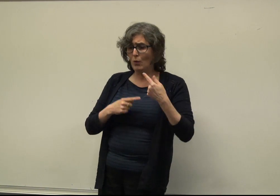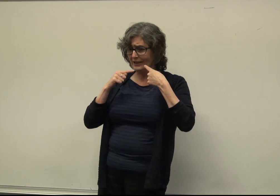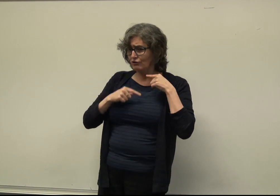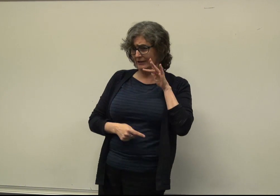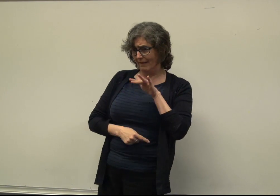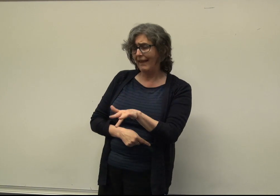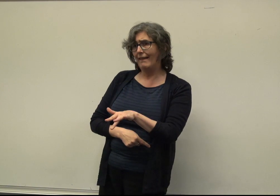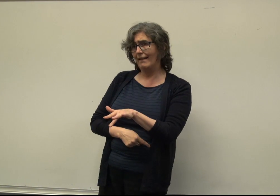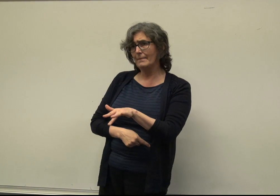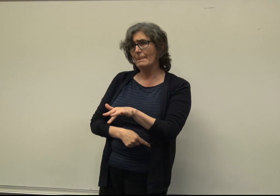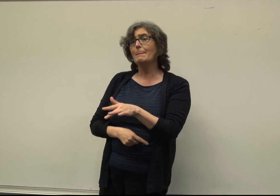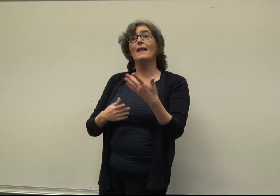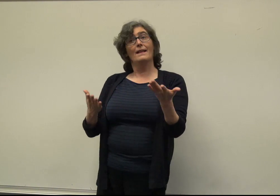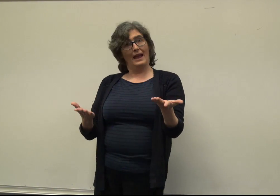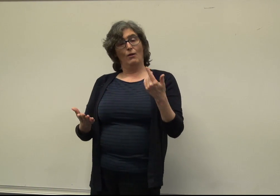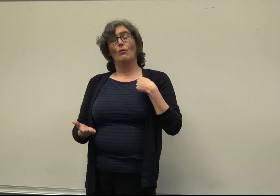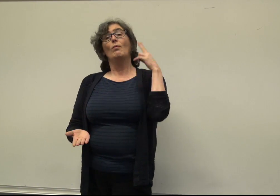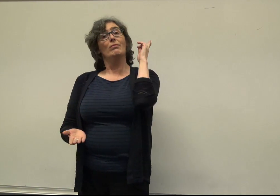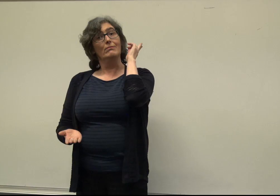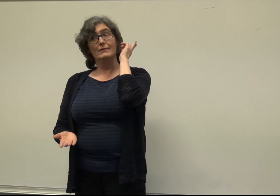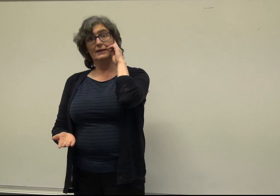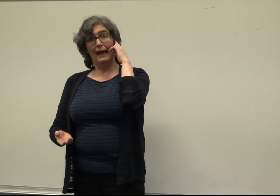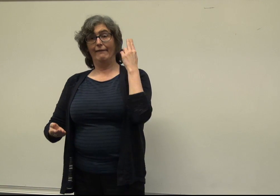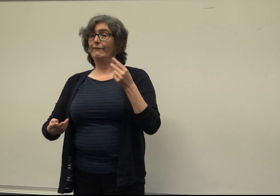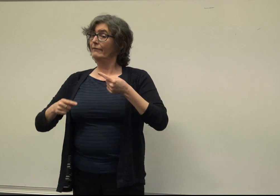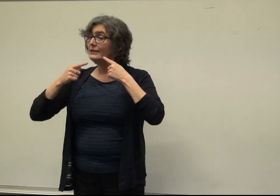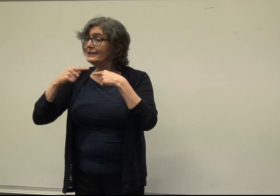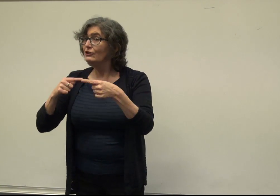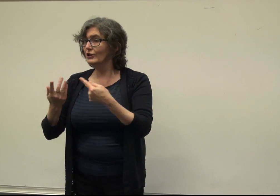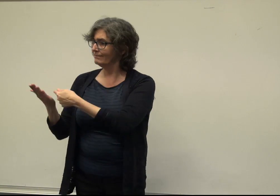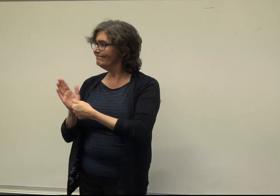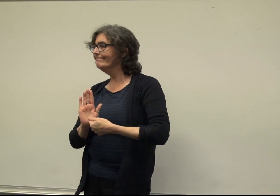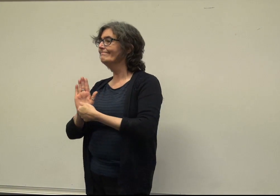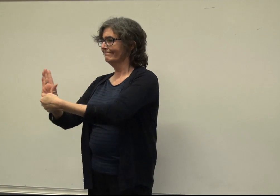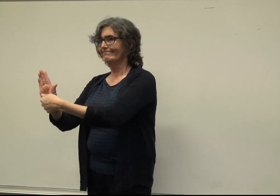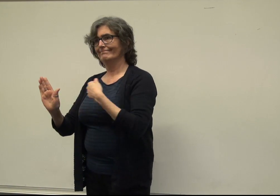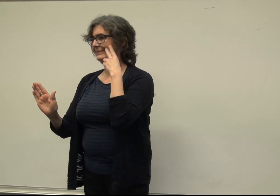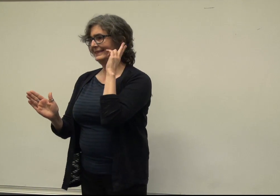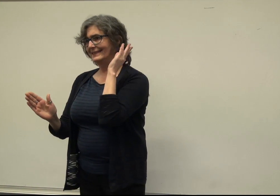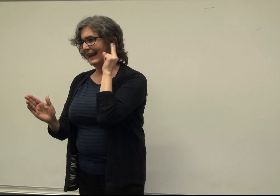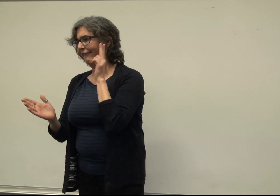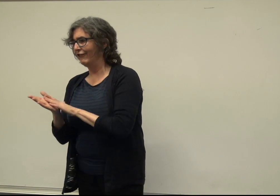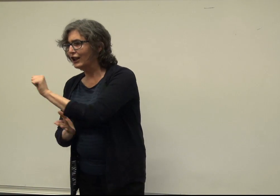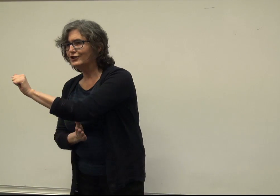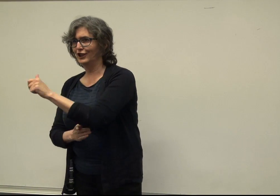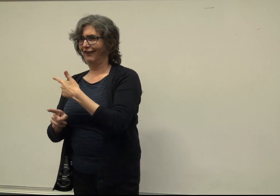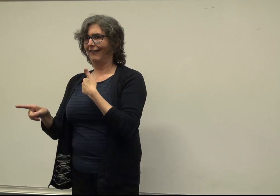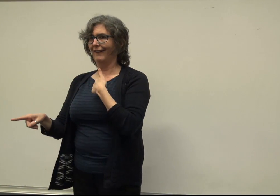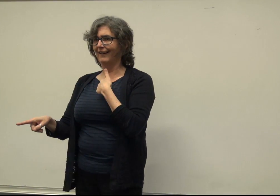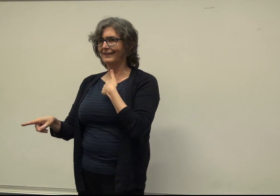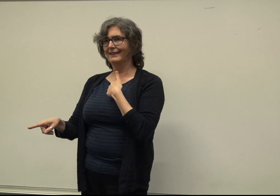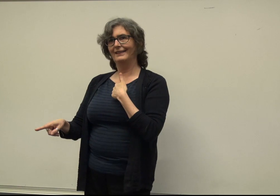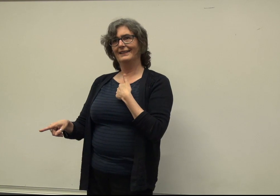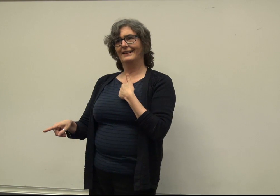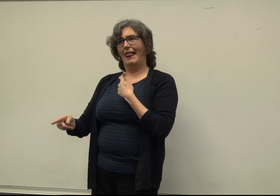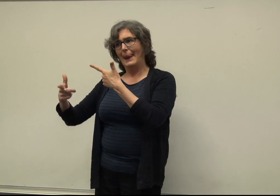of all, provide a cultural model, a deaf cultural model. They can